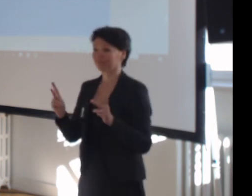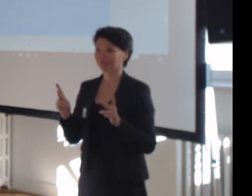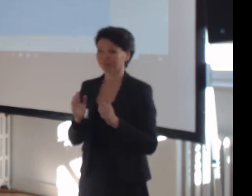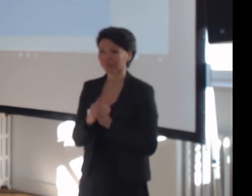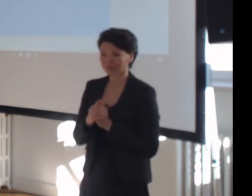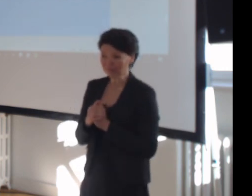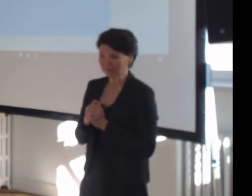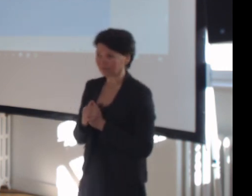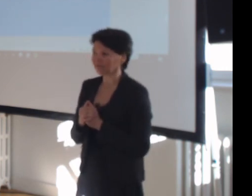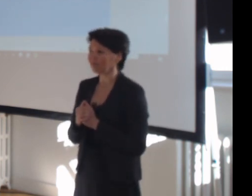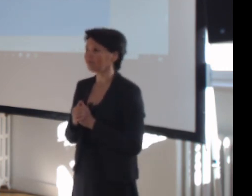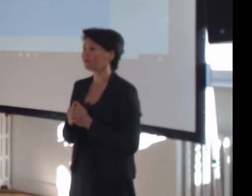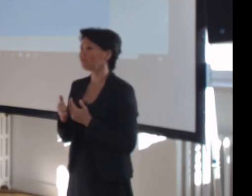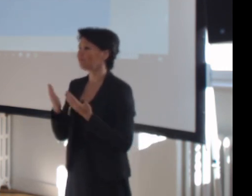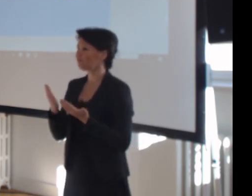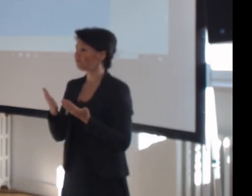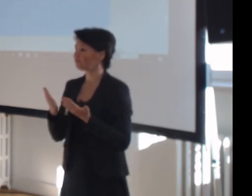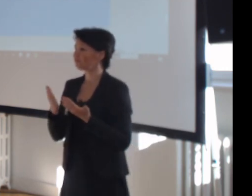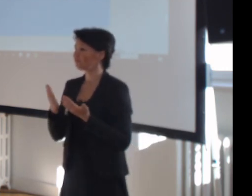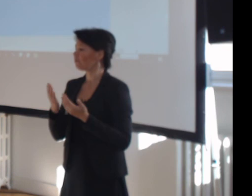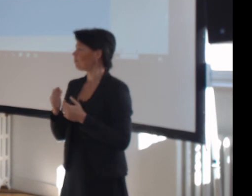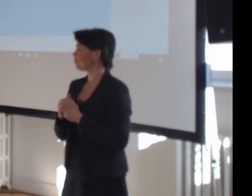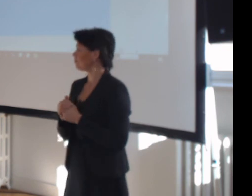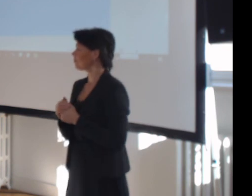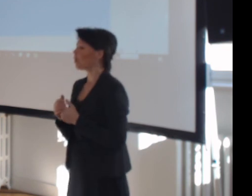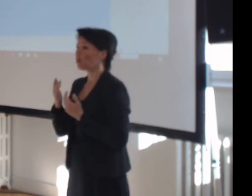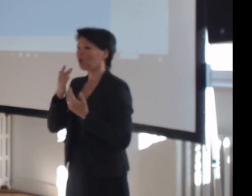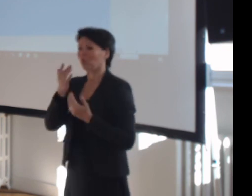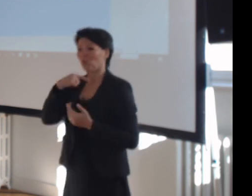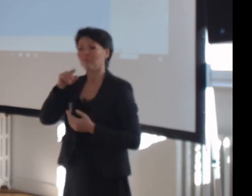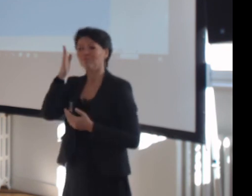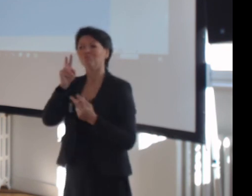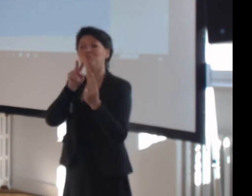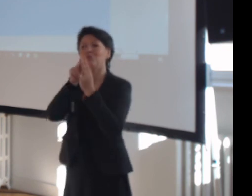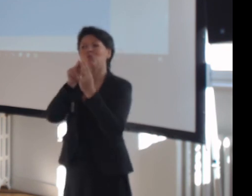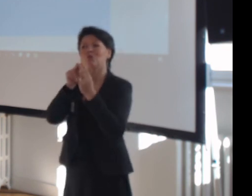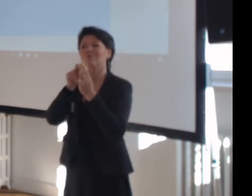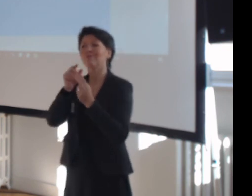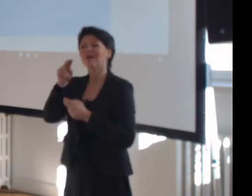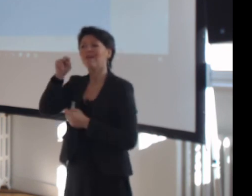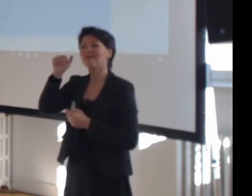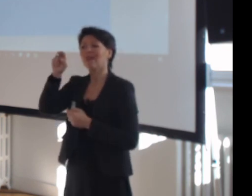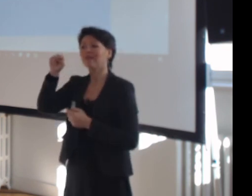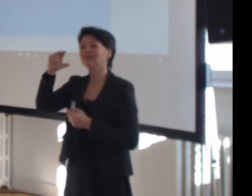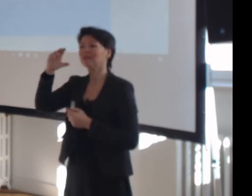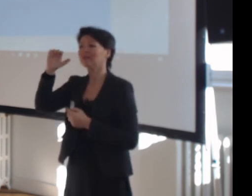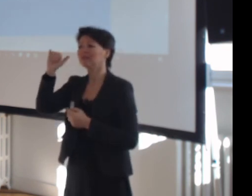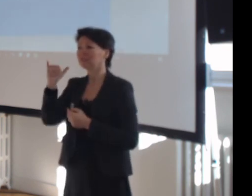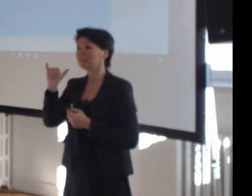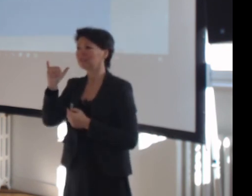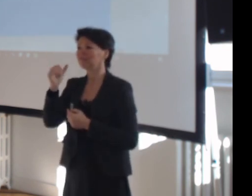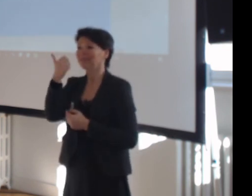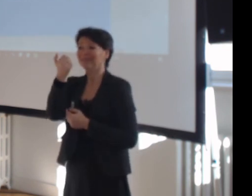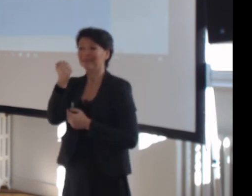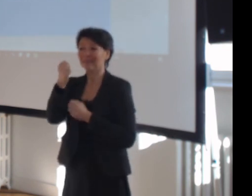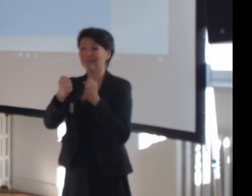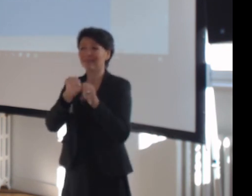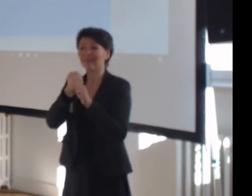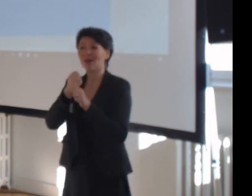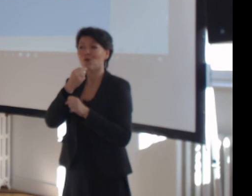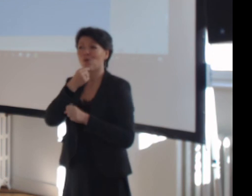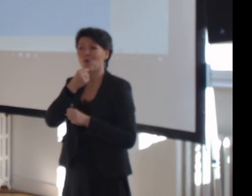So, now we'd like to visit 60-year-old Nancy, who suffers from dyslexia. What can we do to make her